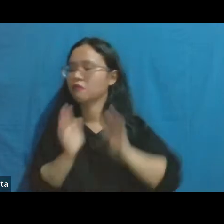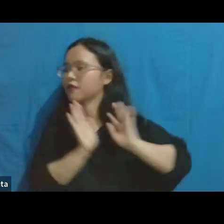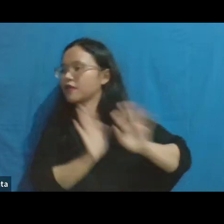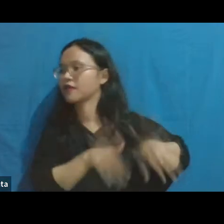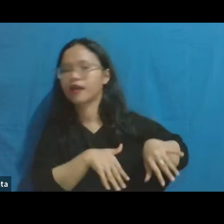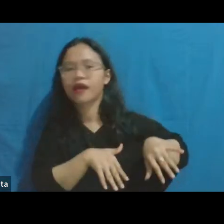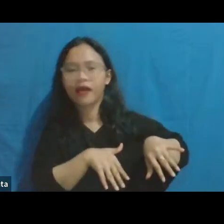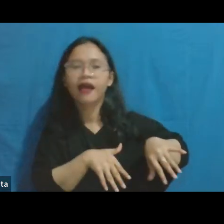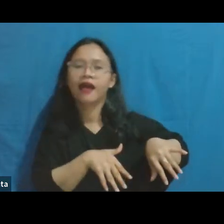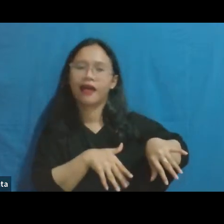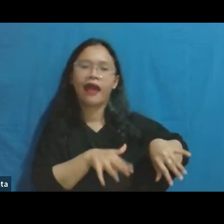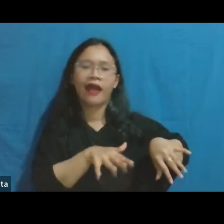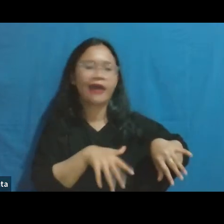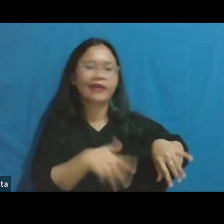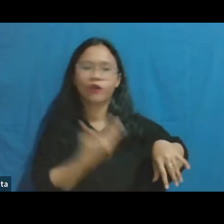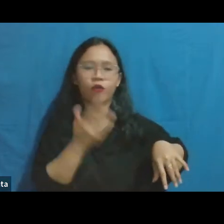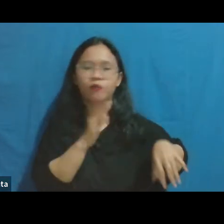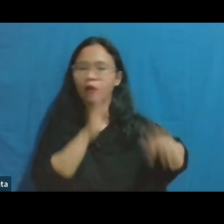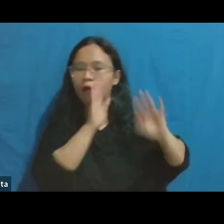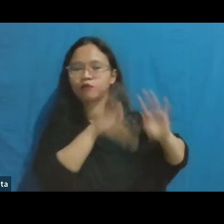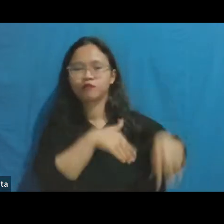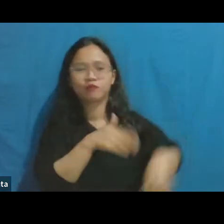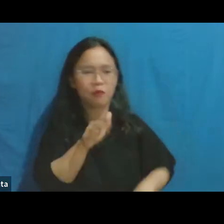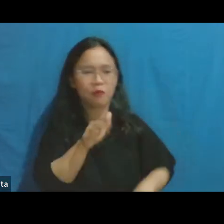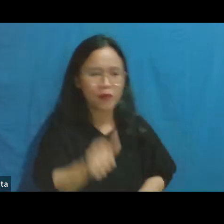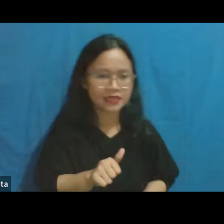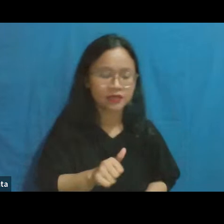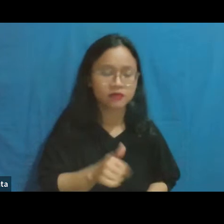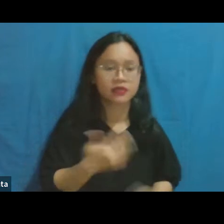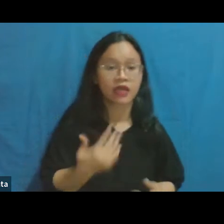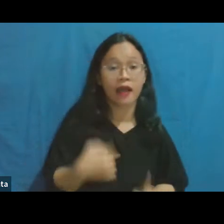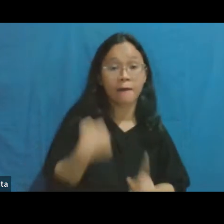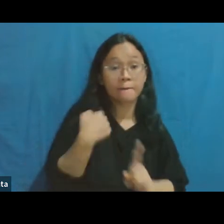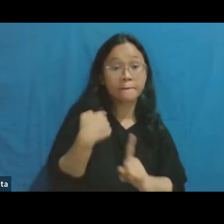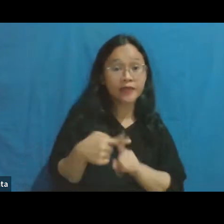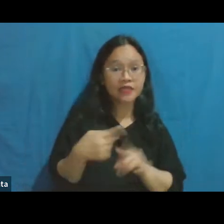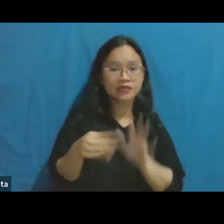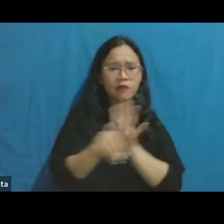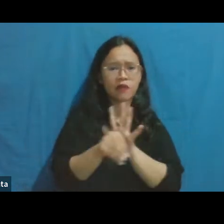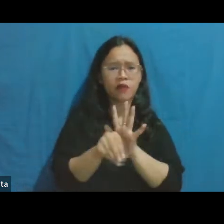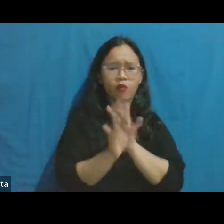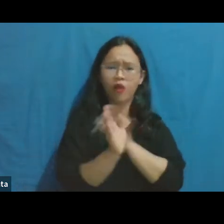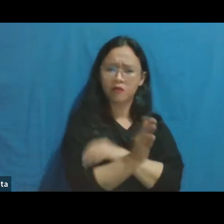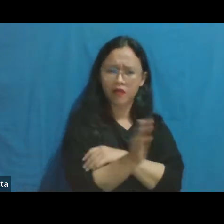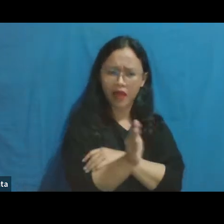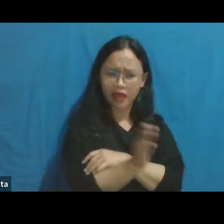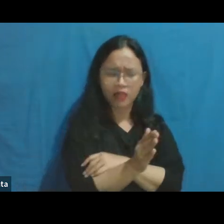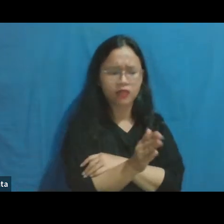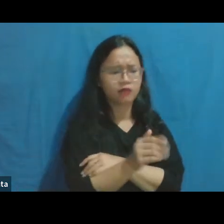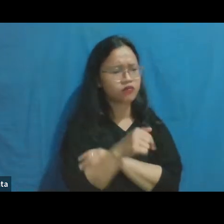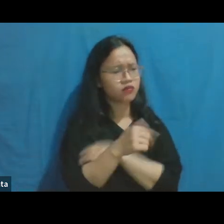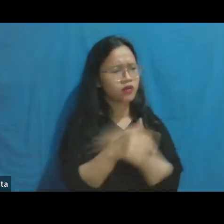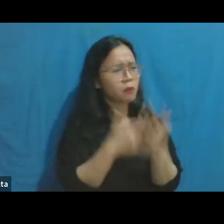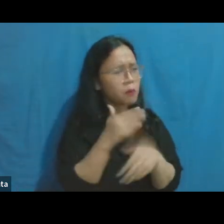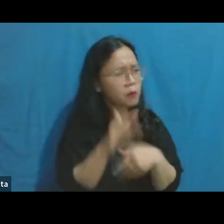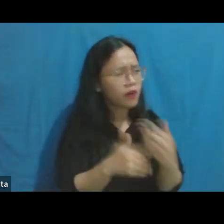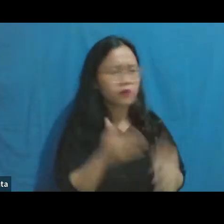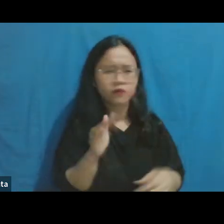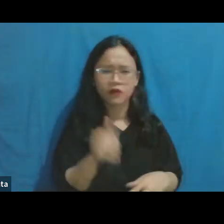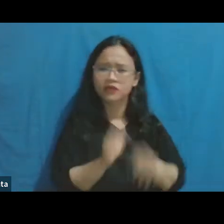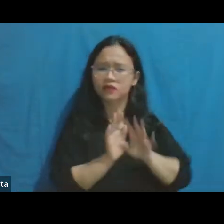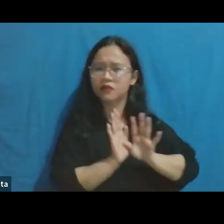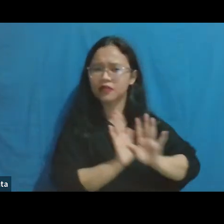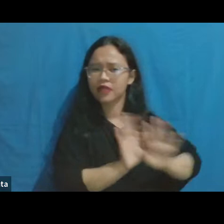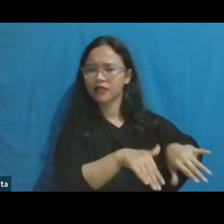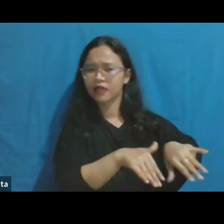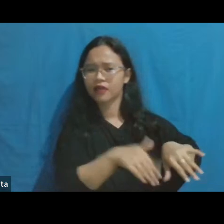No countries actually really look at the conflict meaningfully. And the root